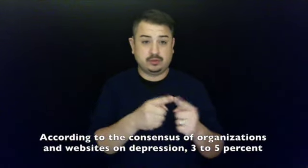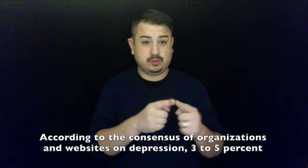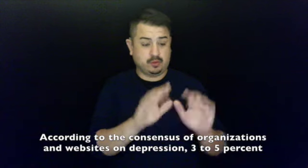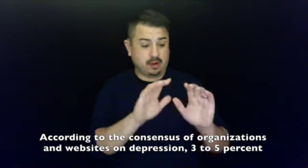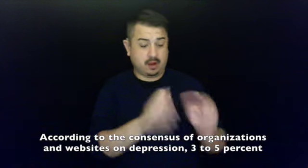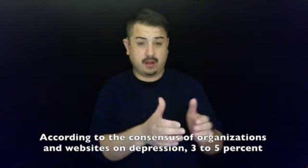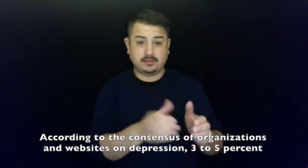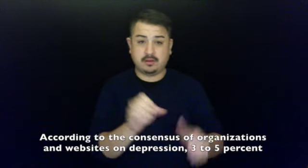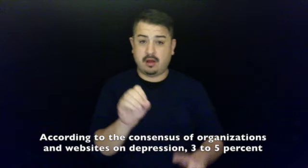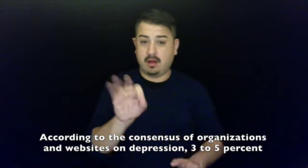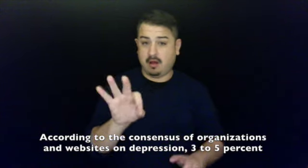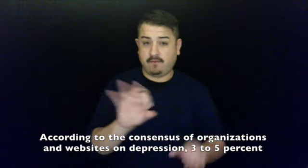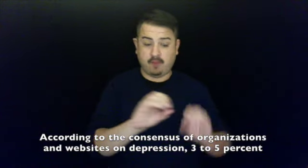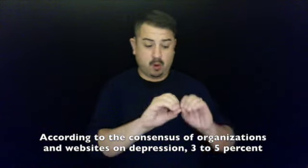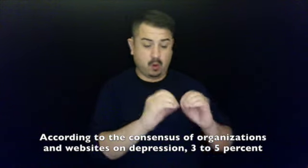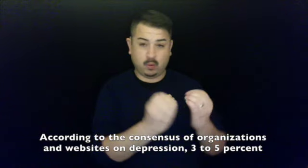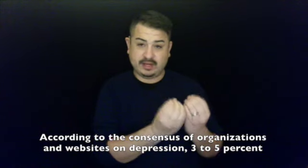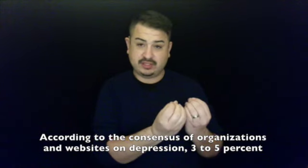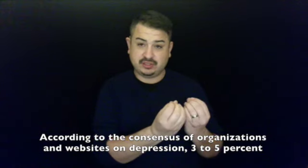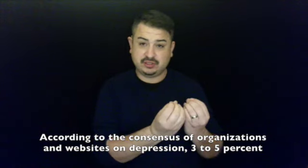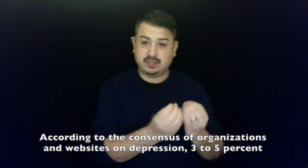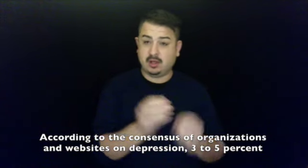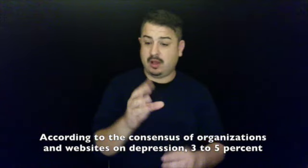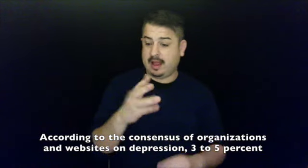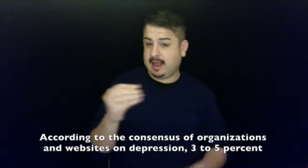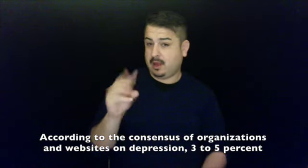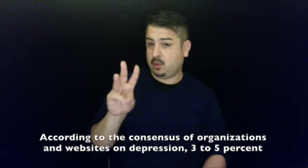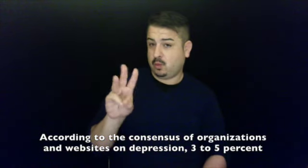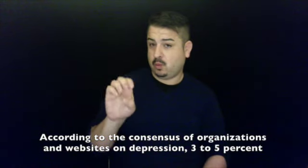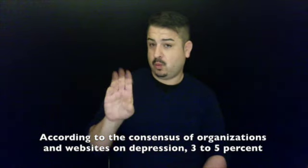Well, according to the consensus of organizations and websites on depression,